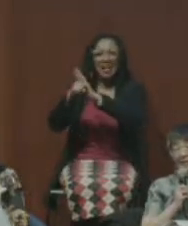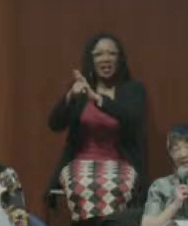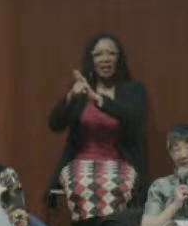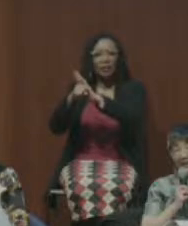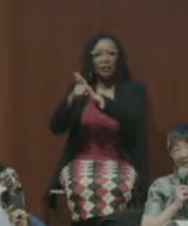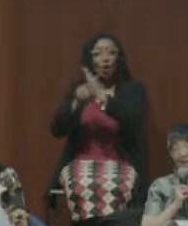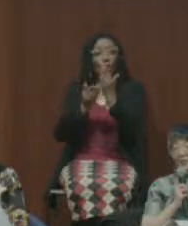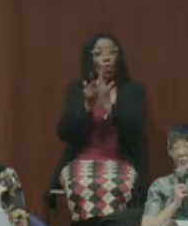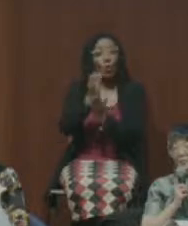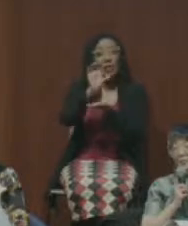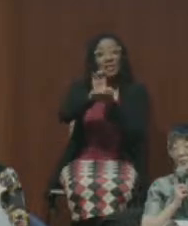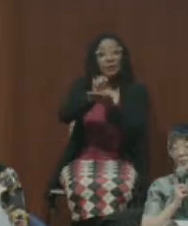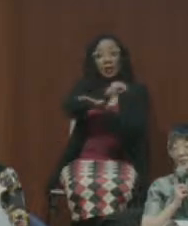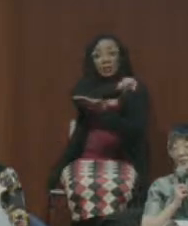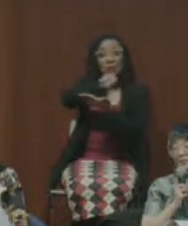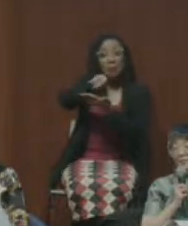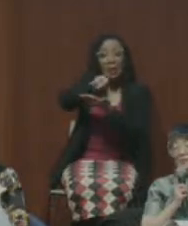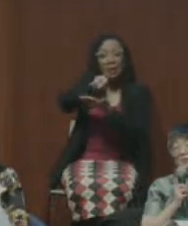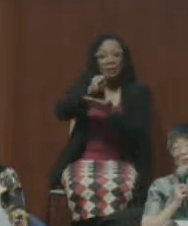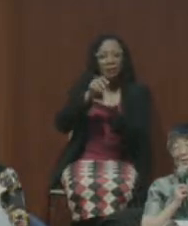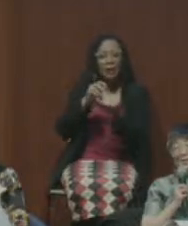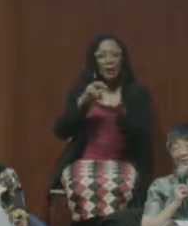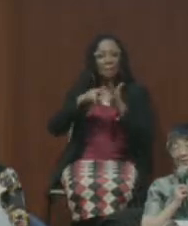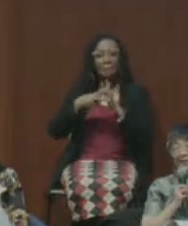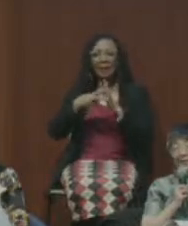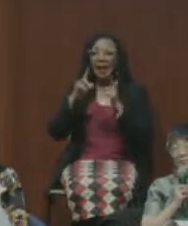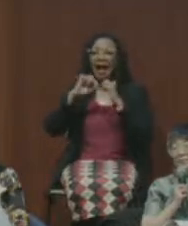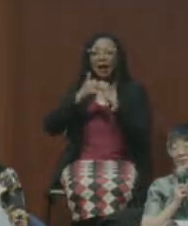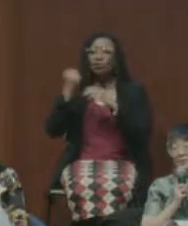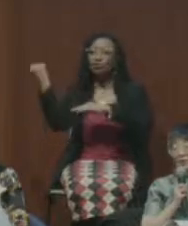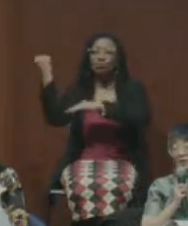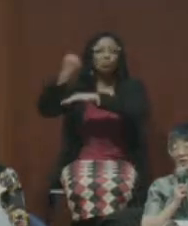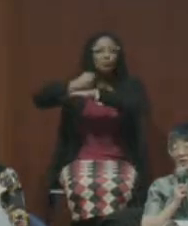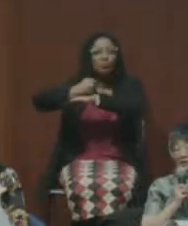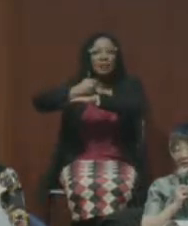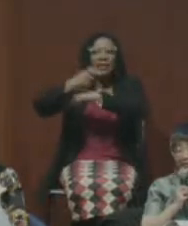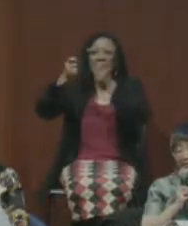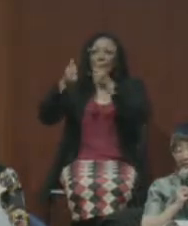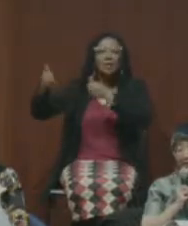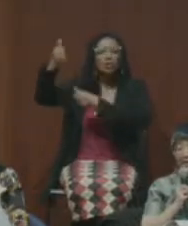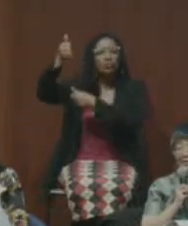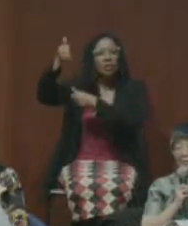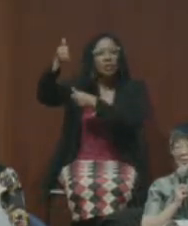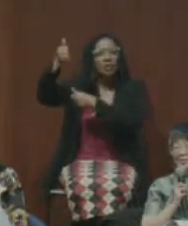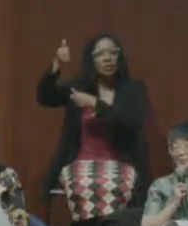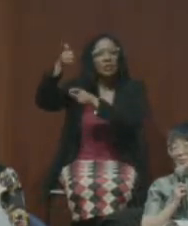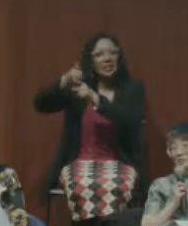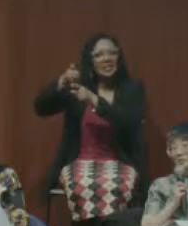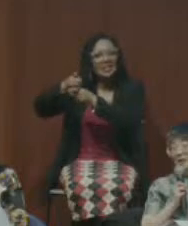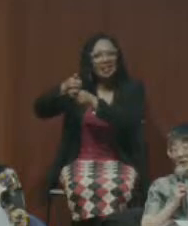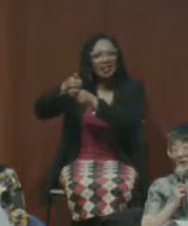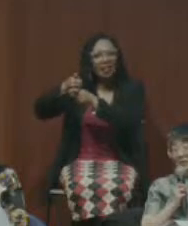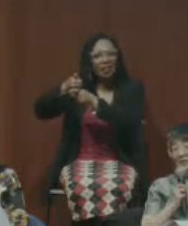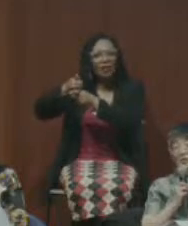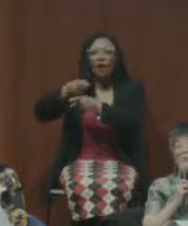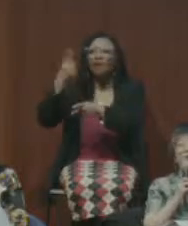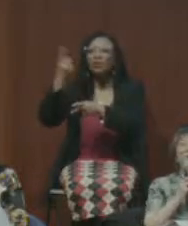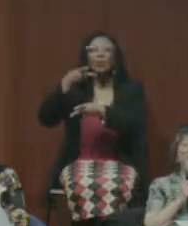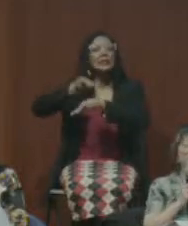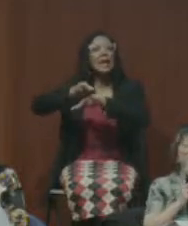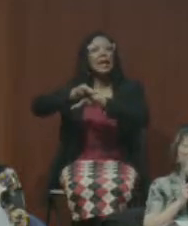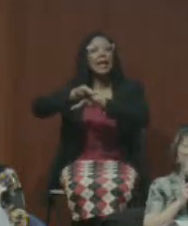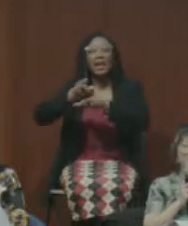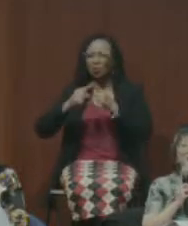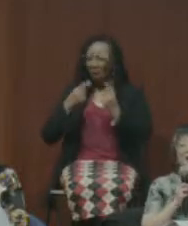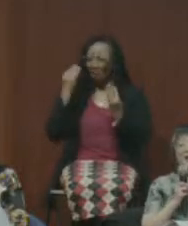capitalist state in both its dismantling and administration of systems of state care, right? So I'm